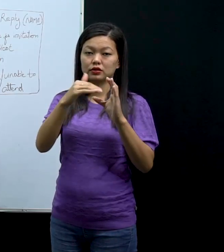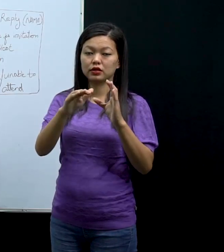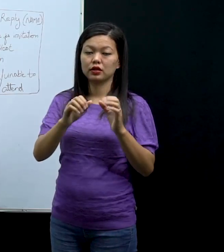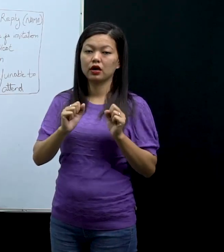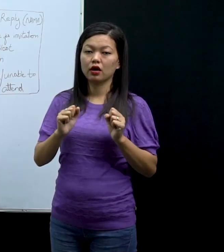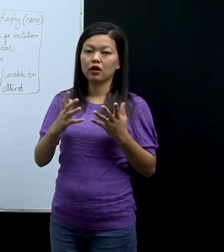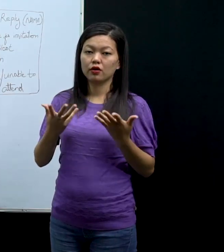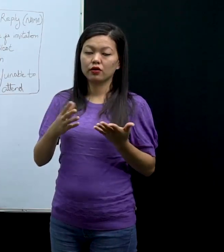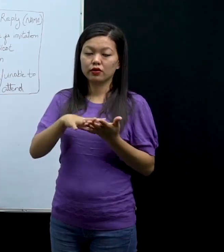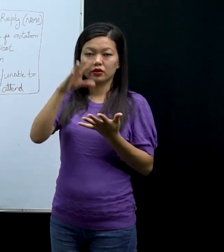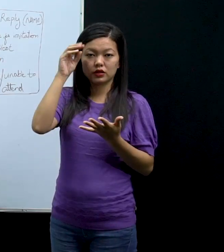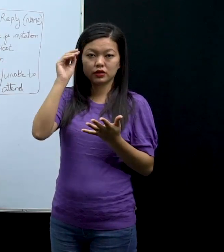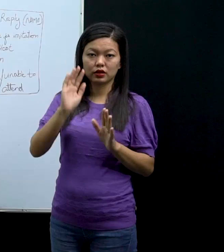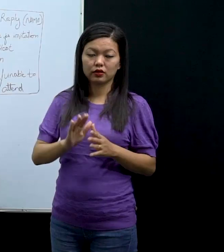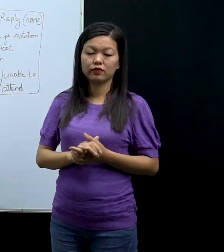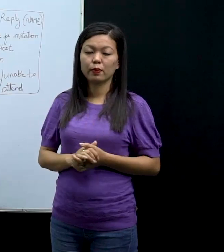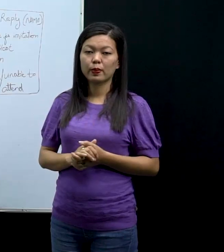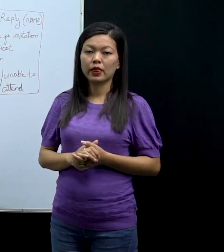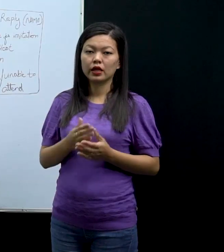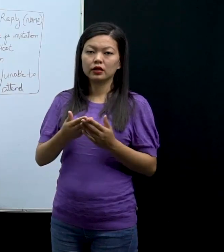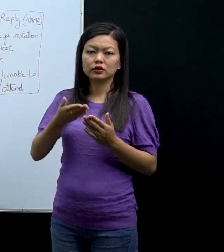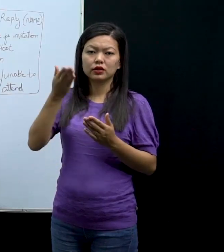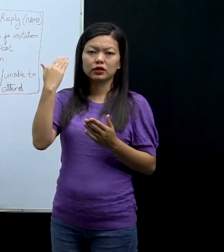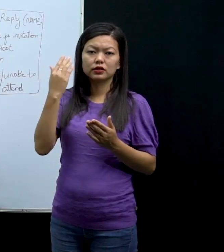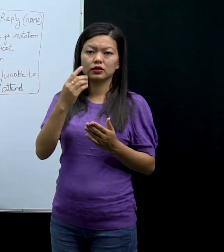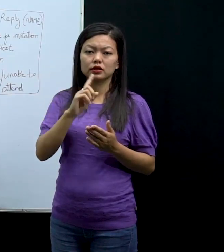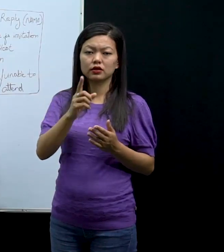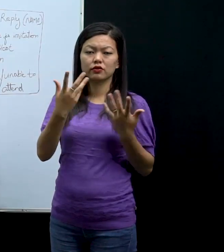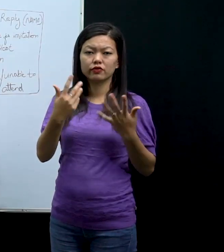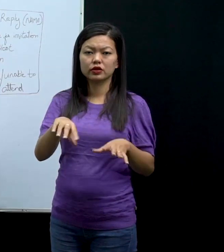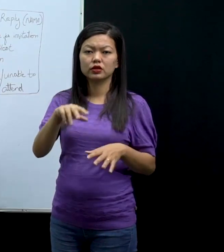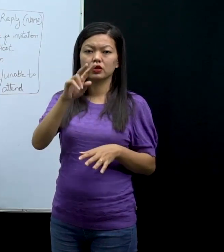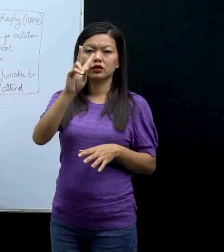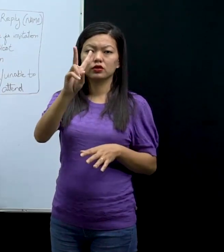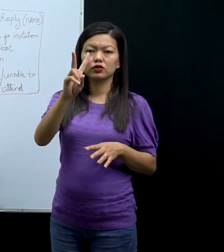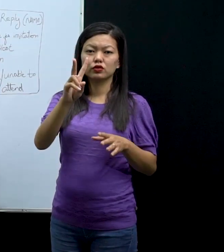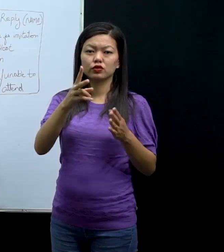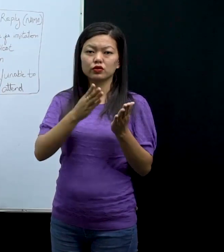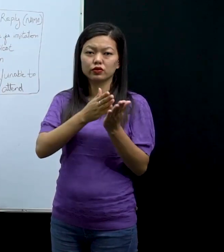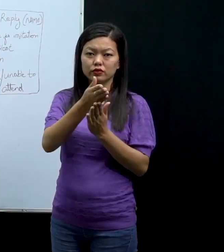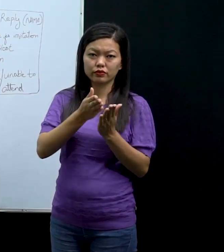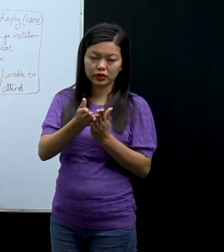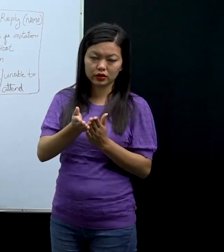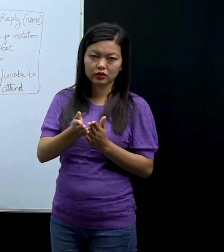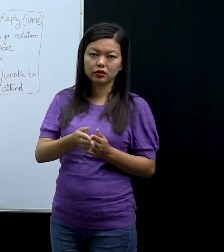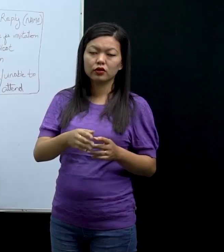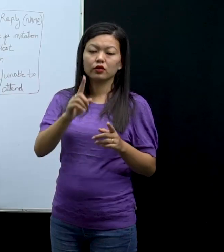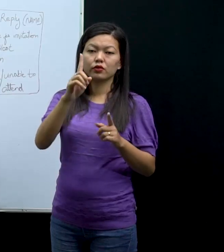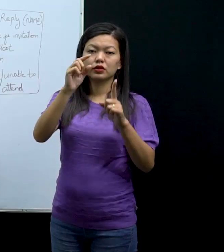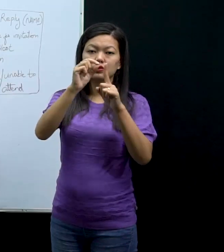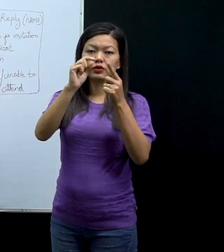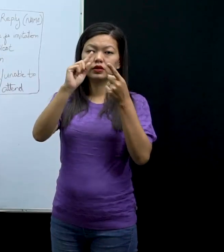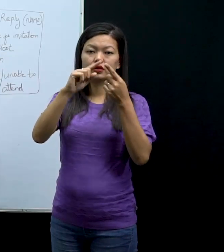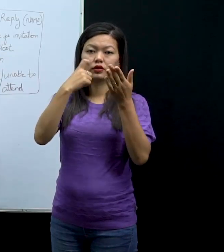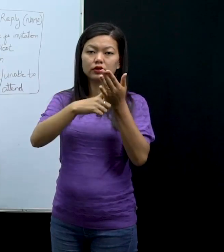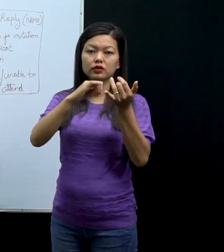said, we have 2 types of formal invitation. One is personal and the other one is official. But if you have